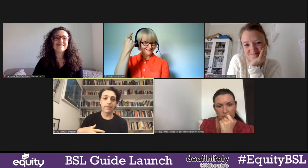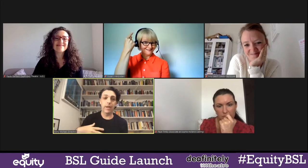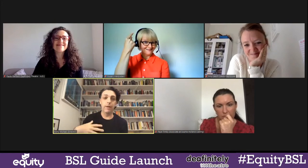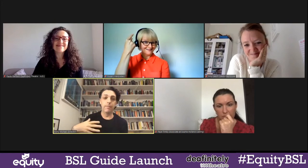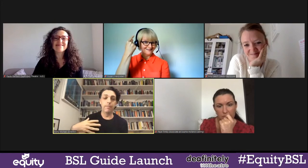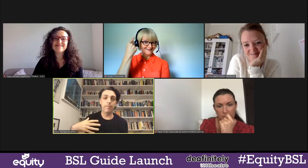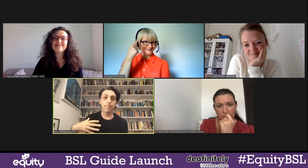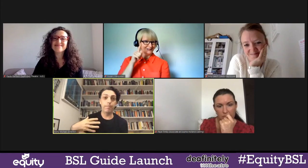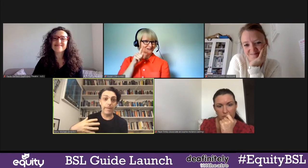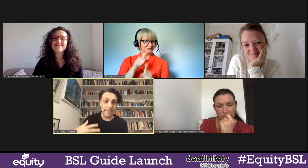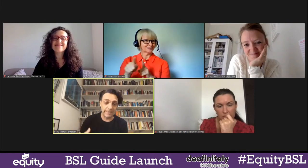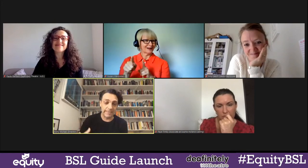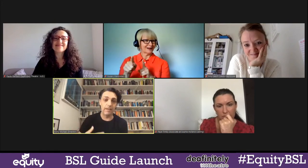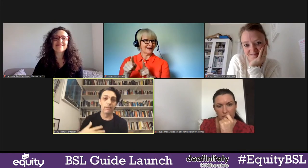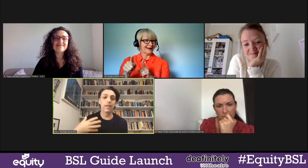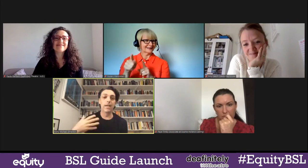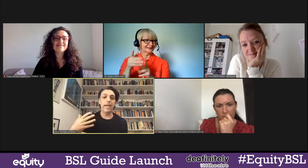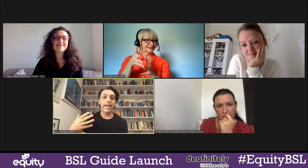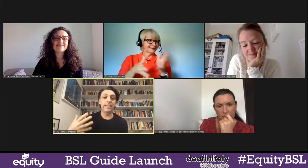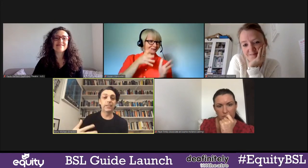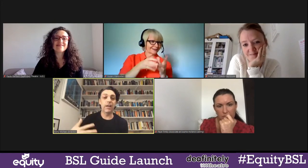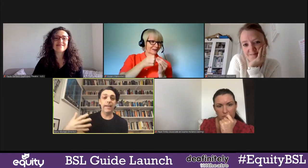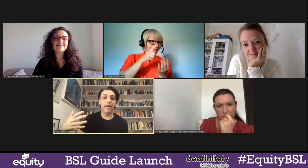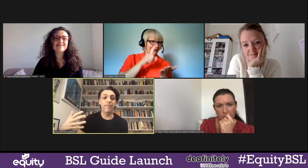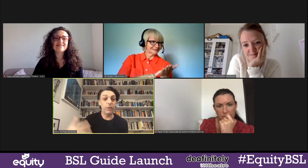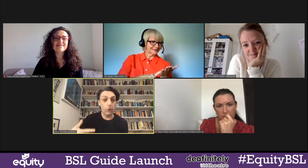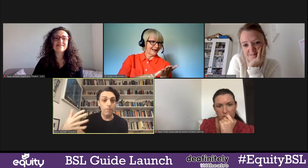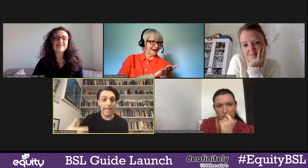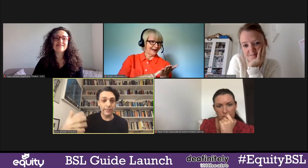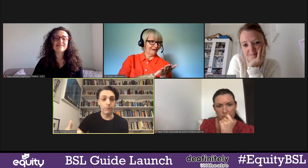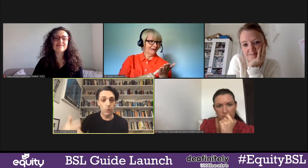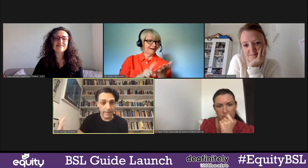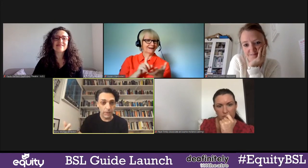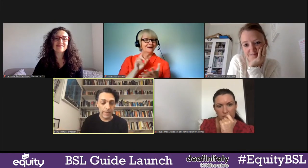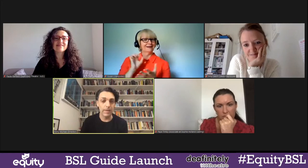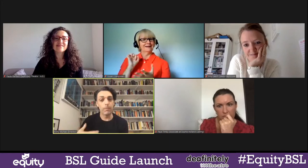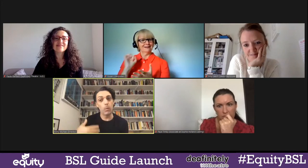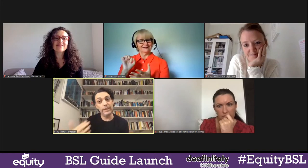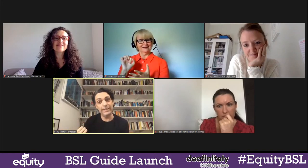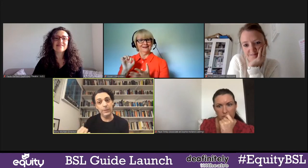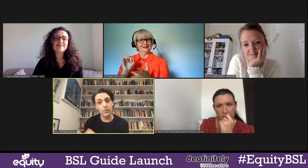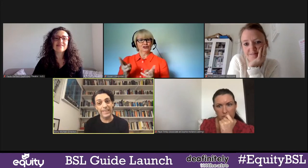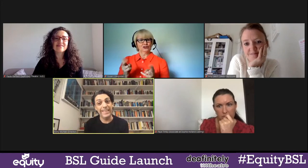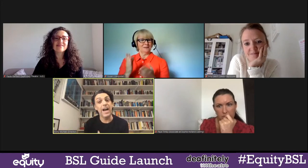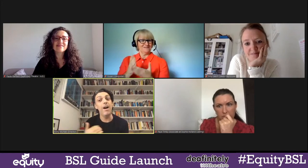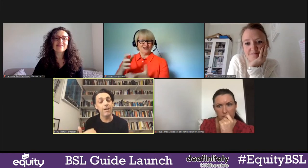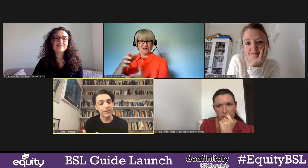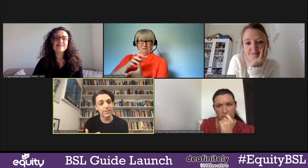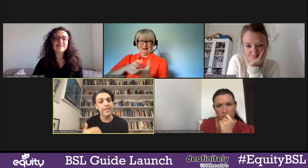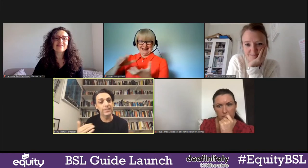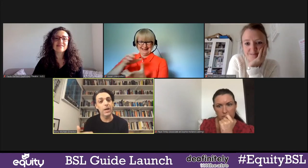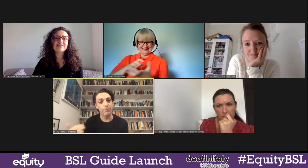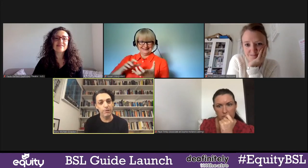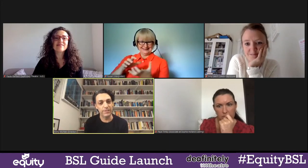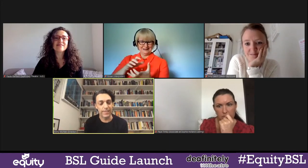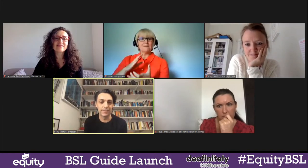add BSL inside a very complicated form anyway. But what it did was it enhanced the entire process.